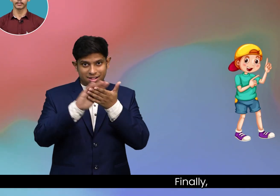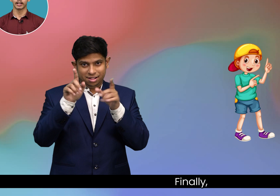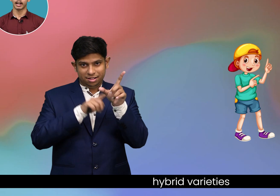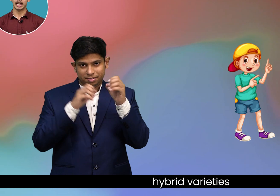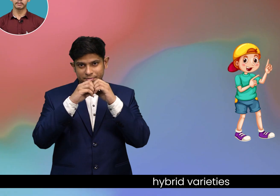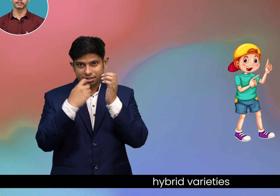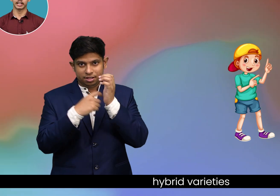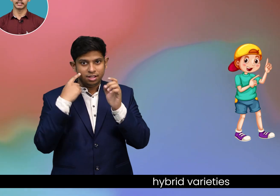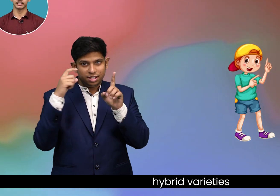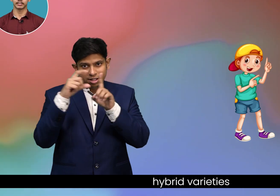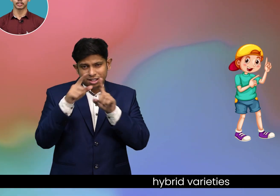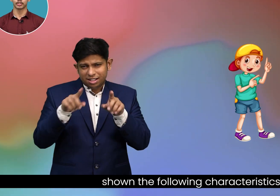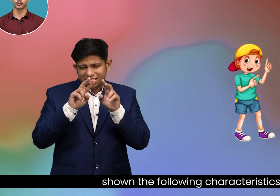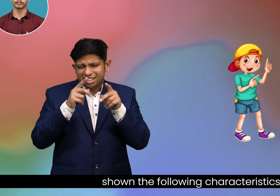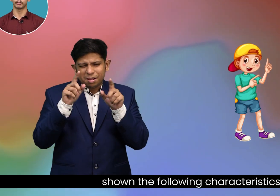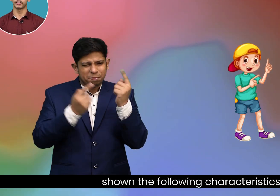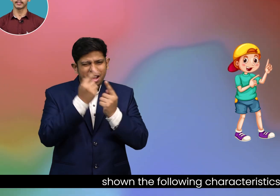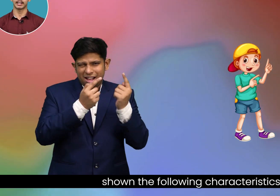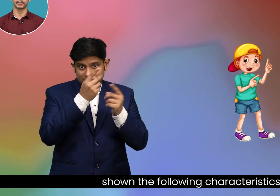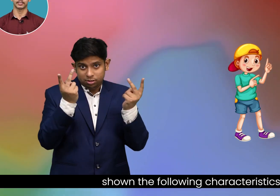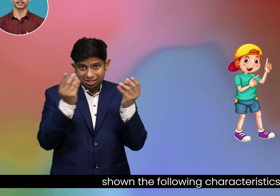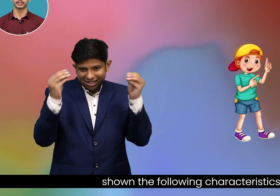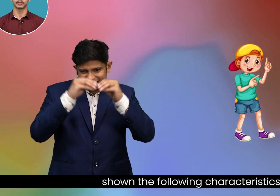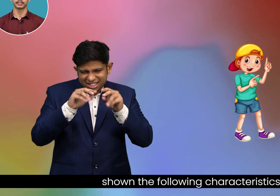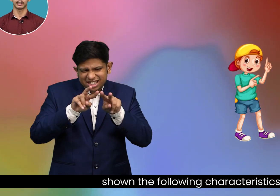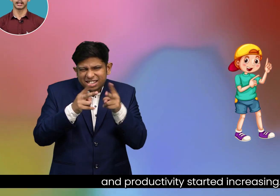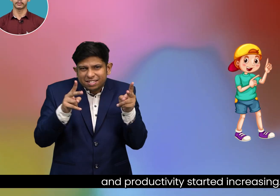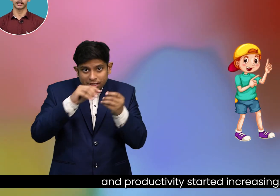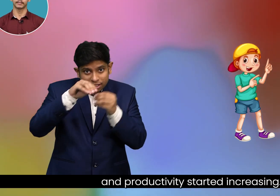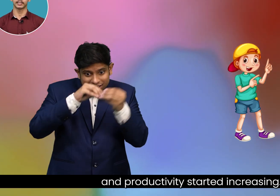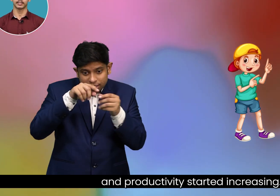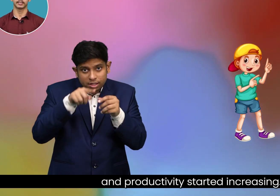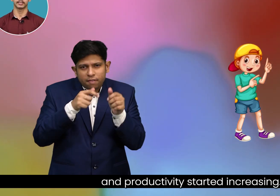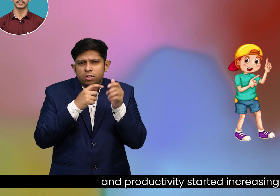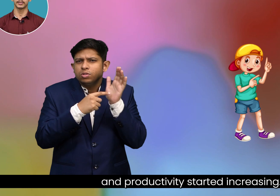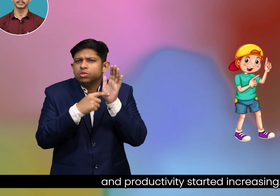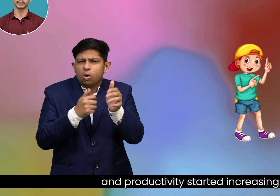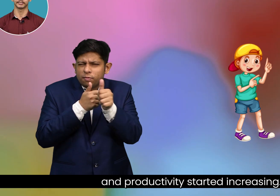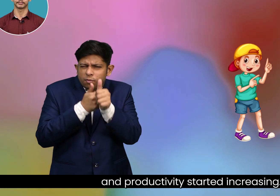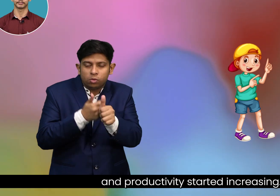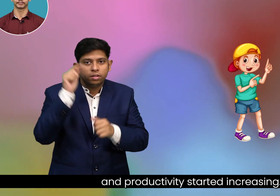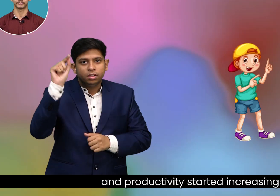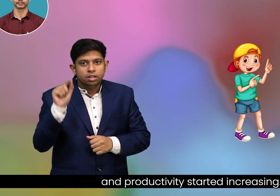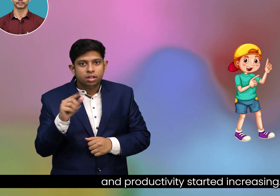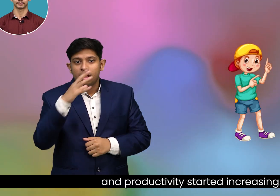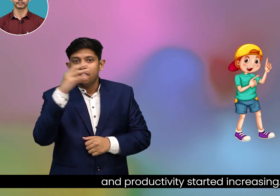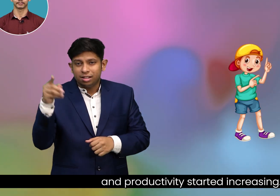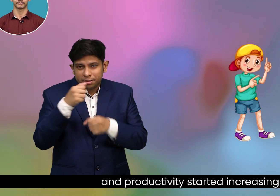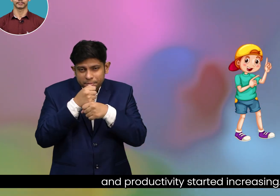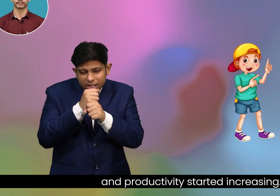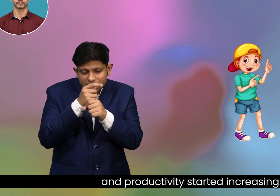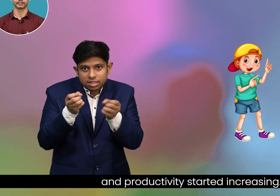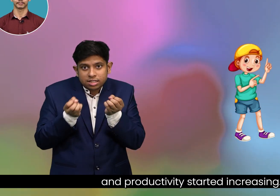Finally, hybrid varieties shown the following characteristics and productivity started increasing.